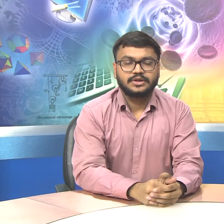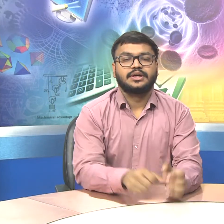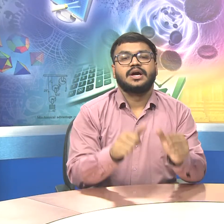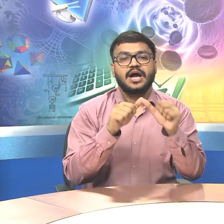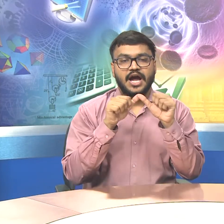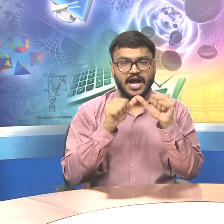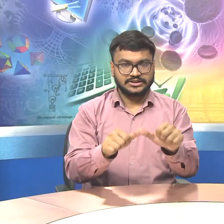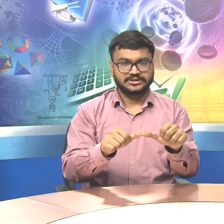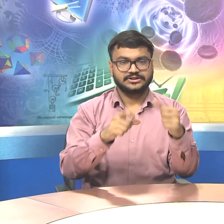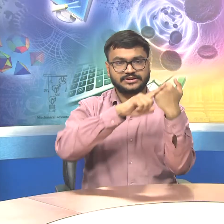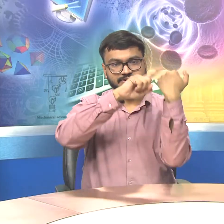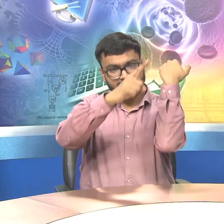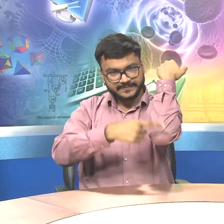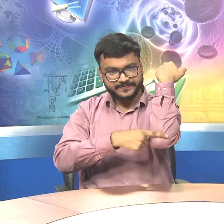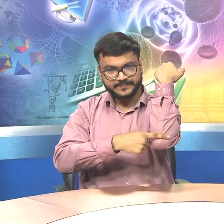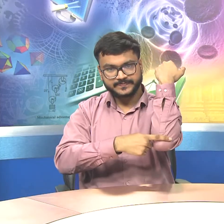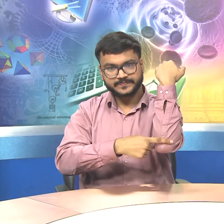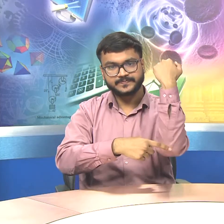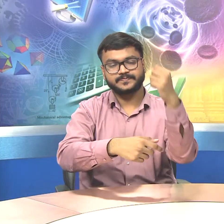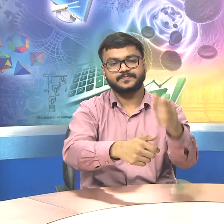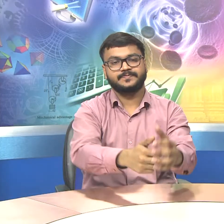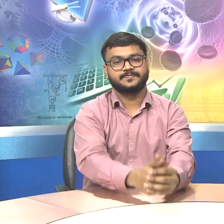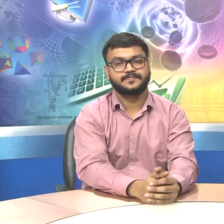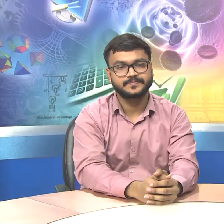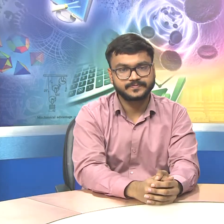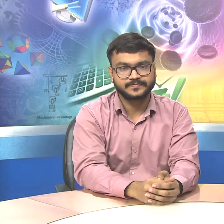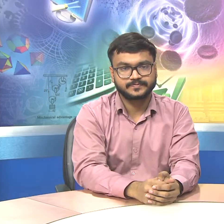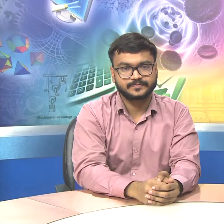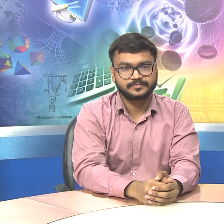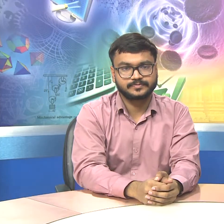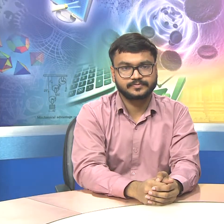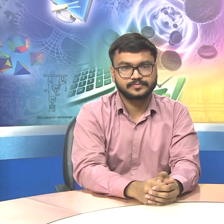And the answer is also end.